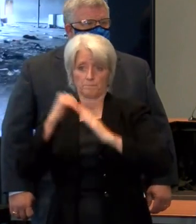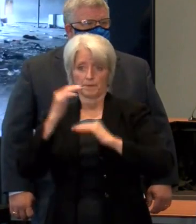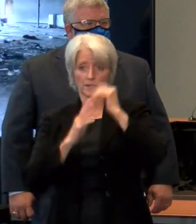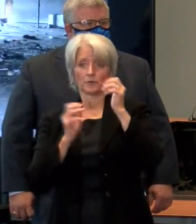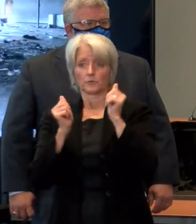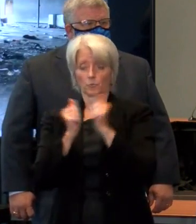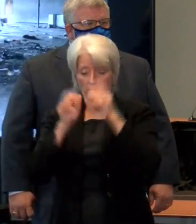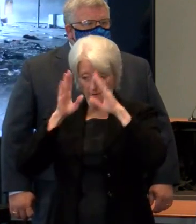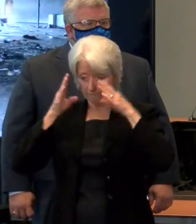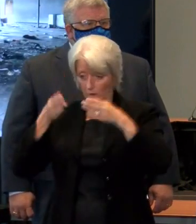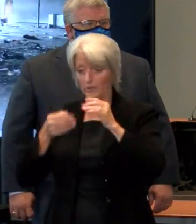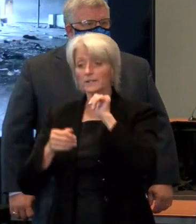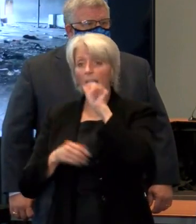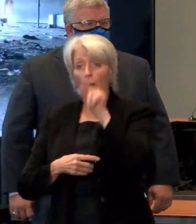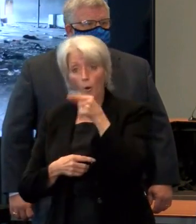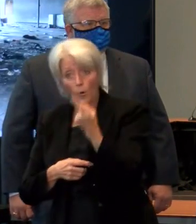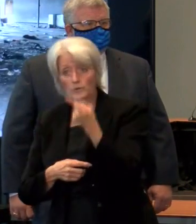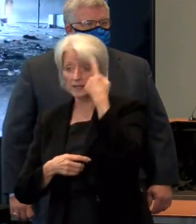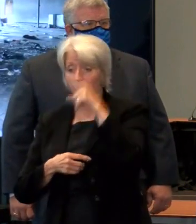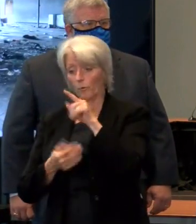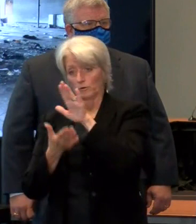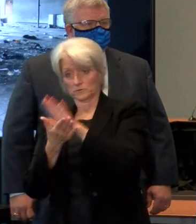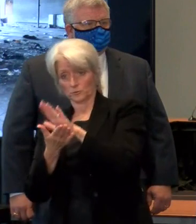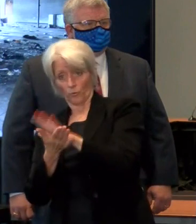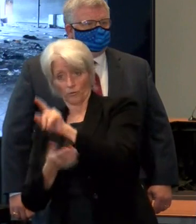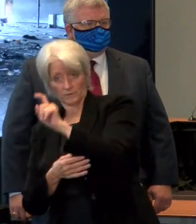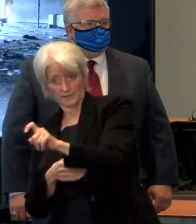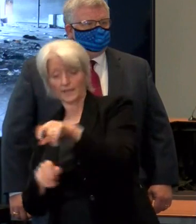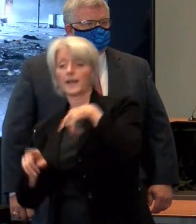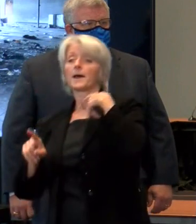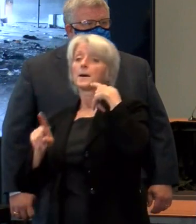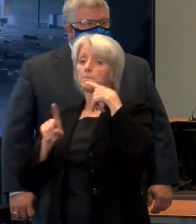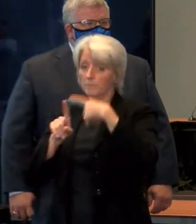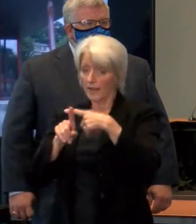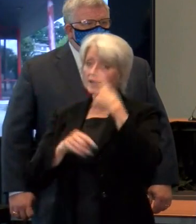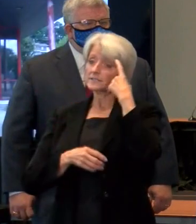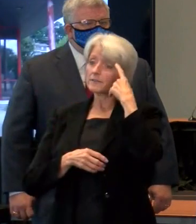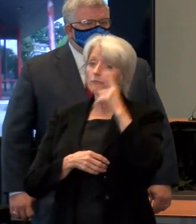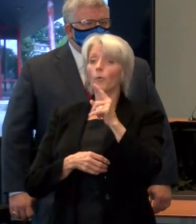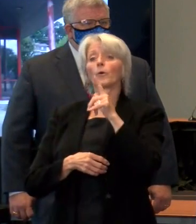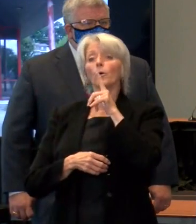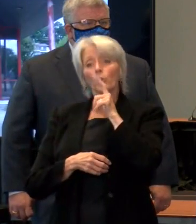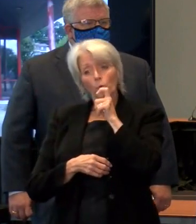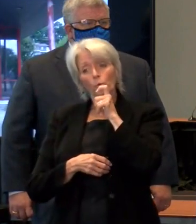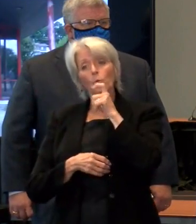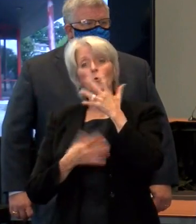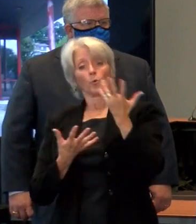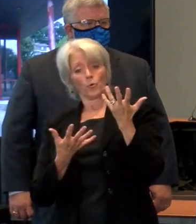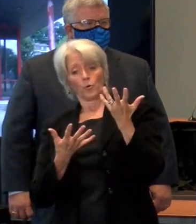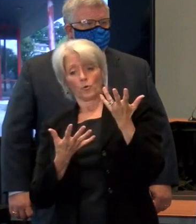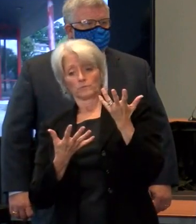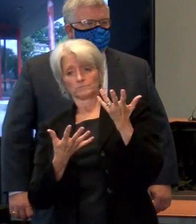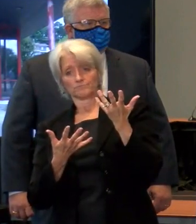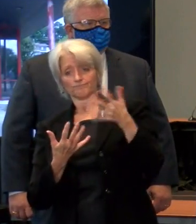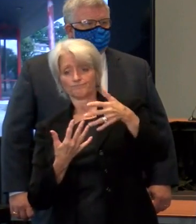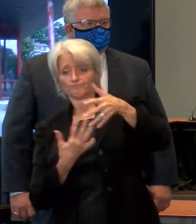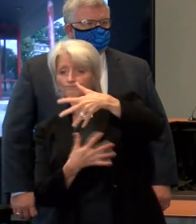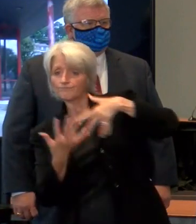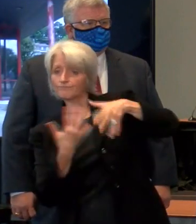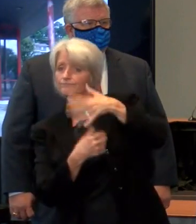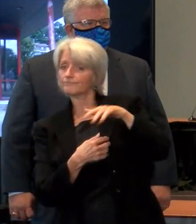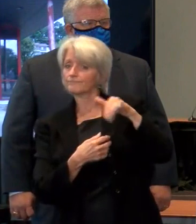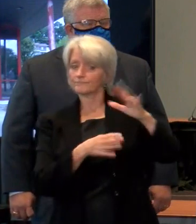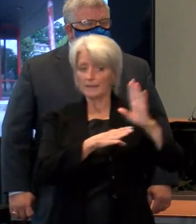focus not just on our campus needs, but also how those might intersect with the interests of business and